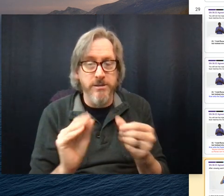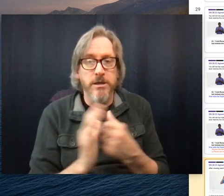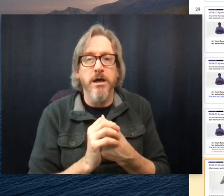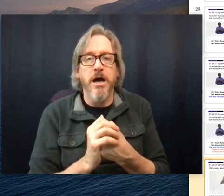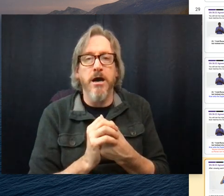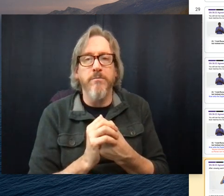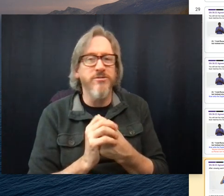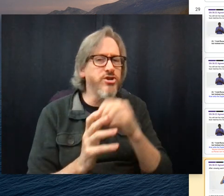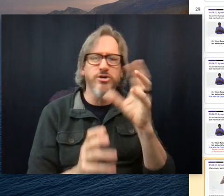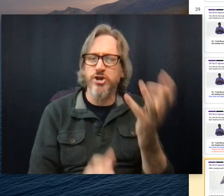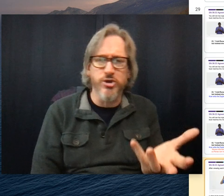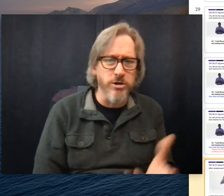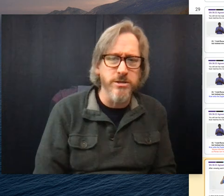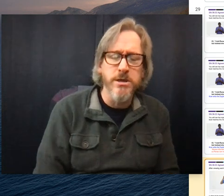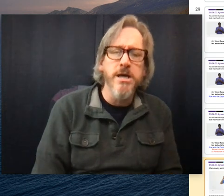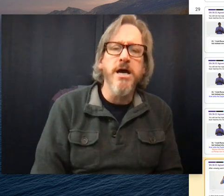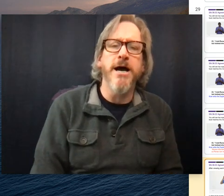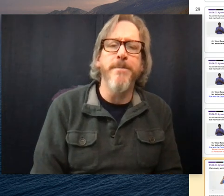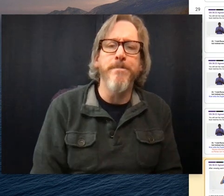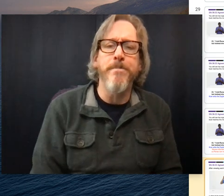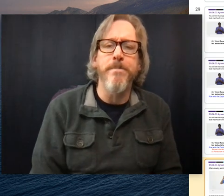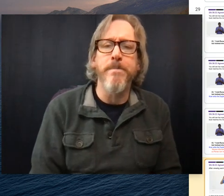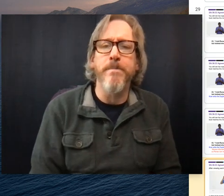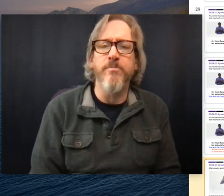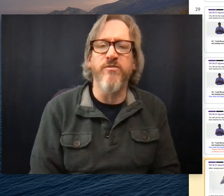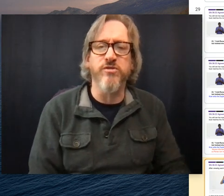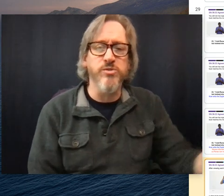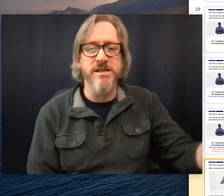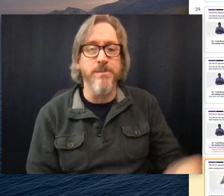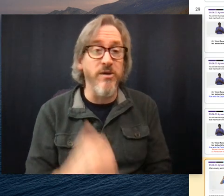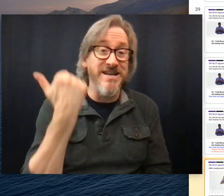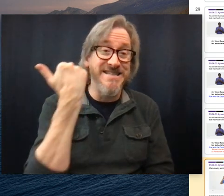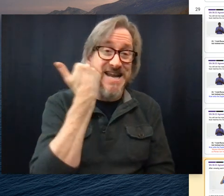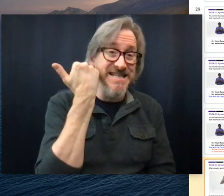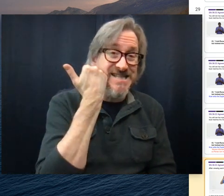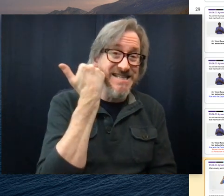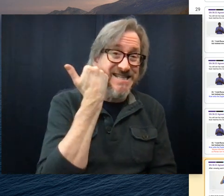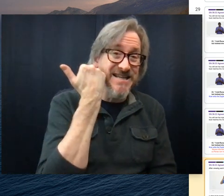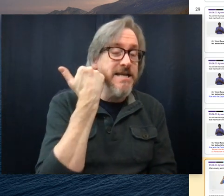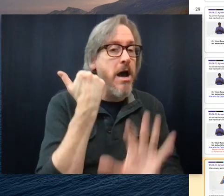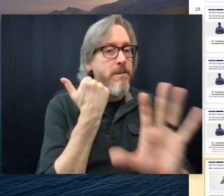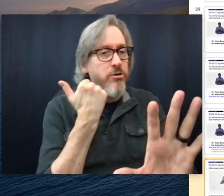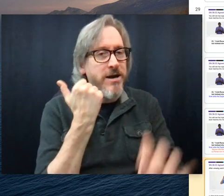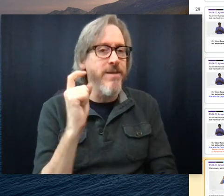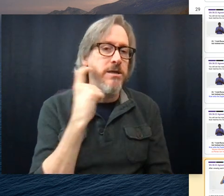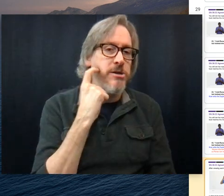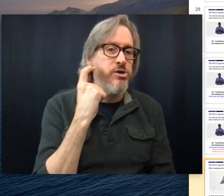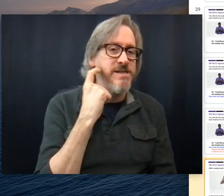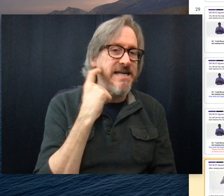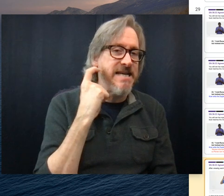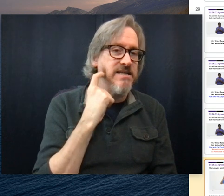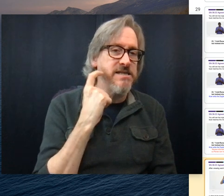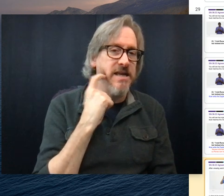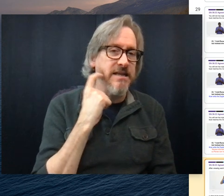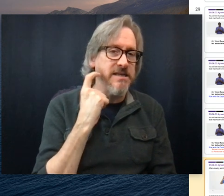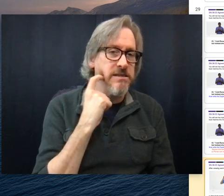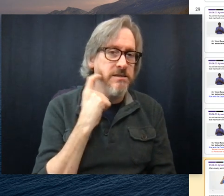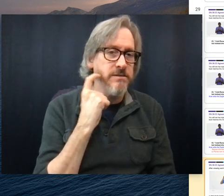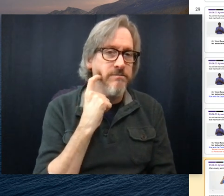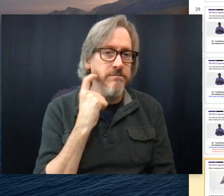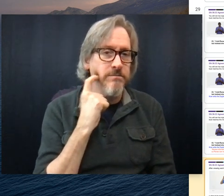stories. They're just short. The first one is about the dentist. Now, I'm going to recommend you sign dentist